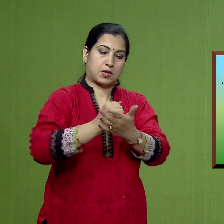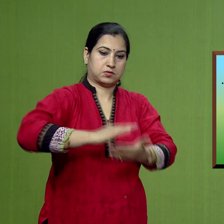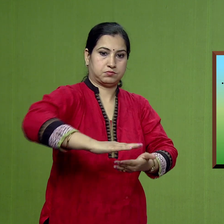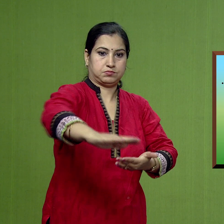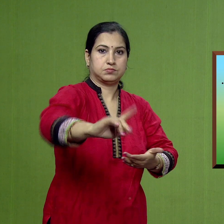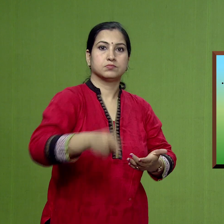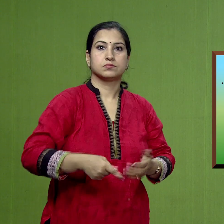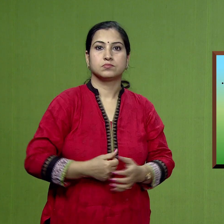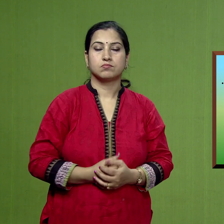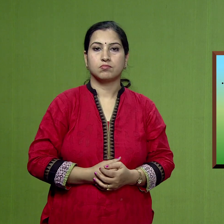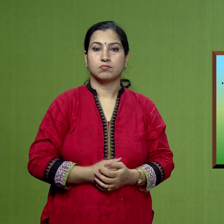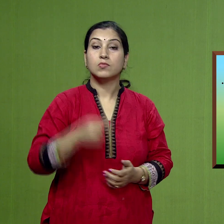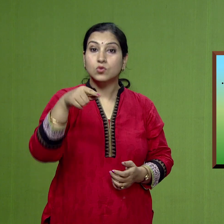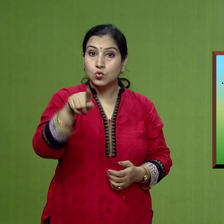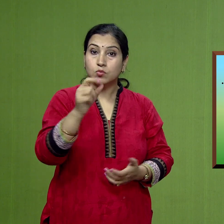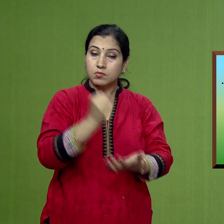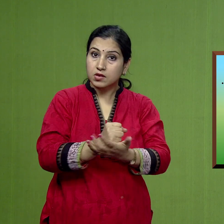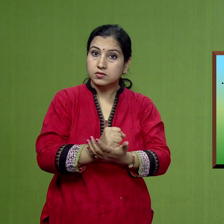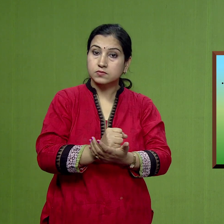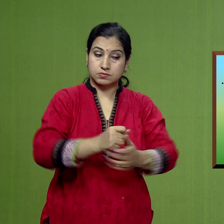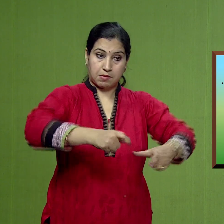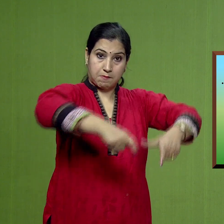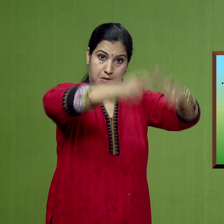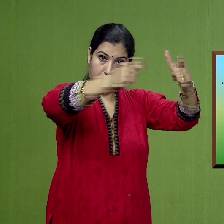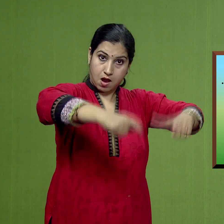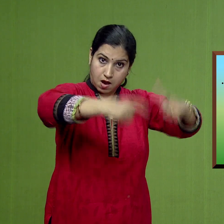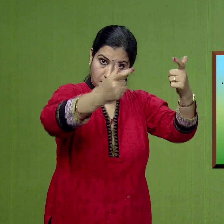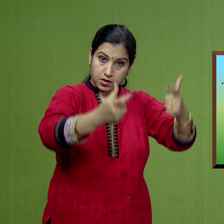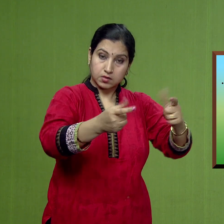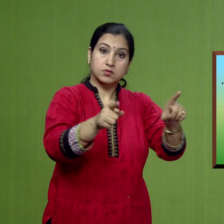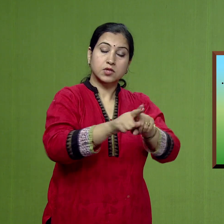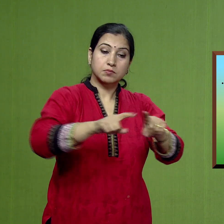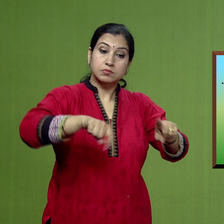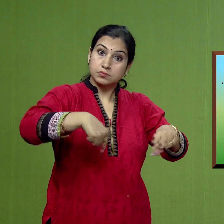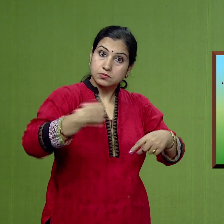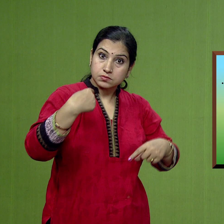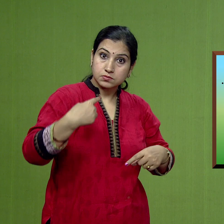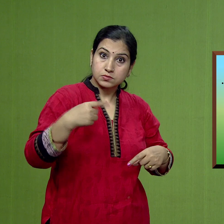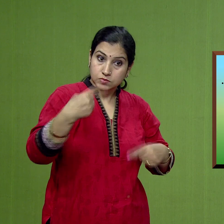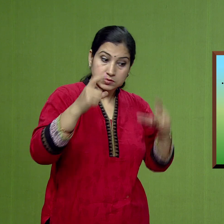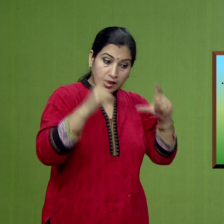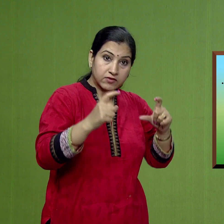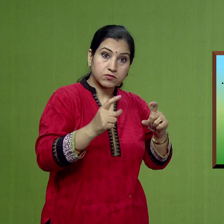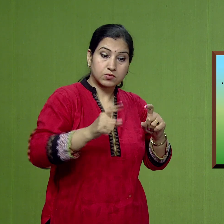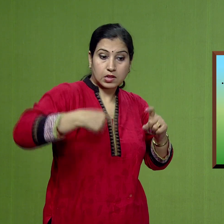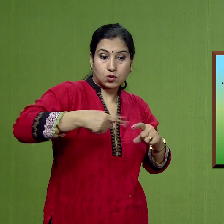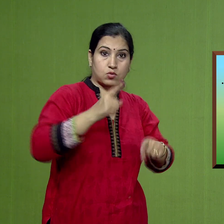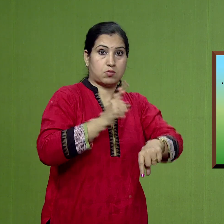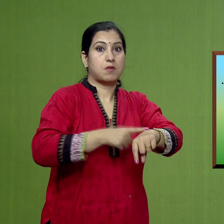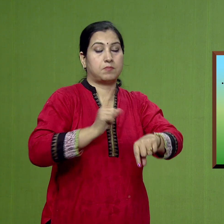You must plant trees and care for them on a regular basis so that these keep the air